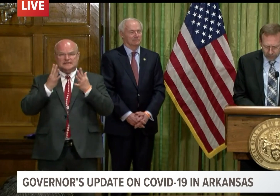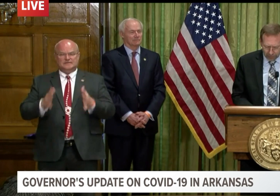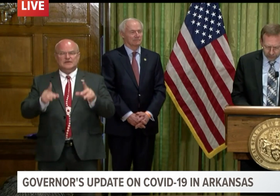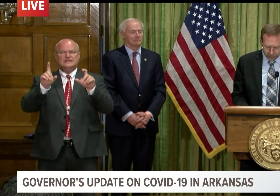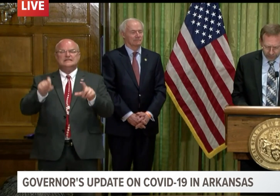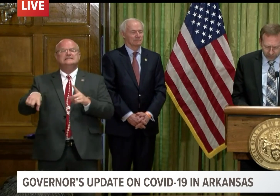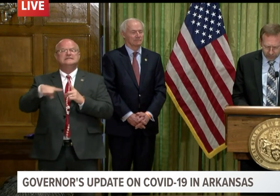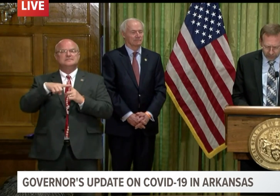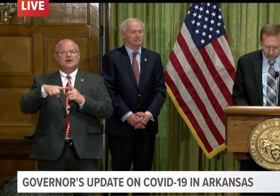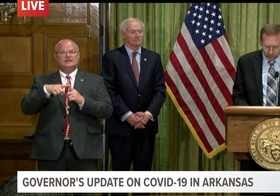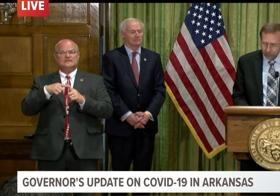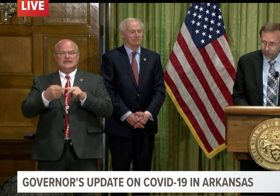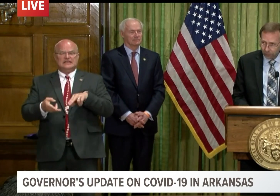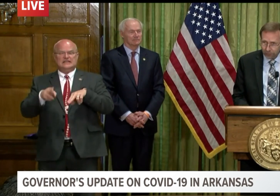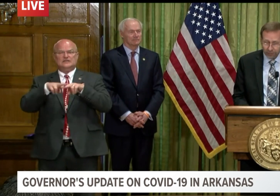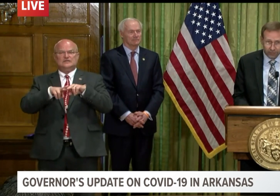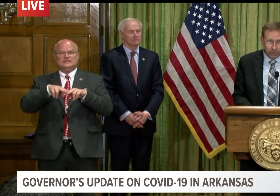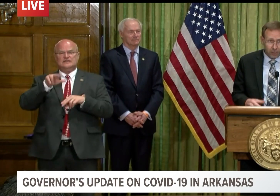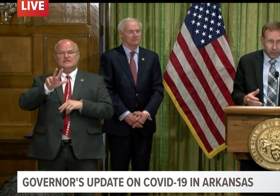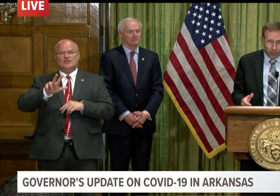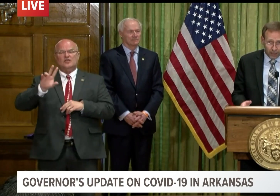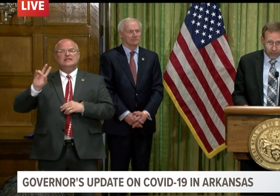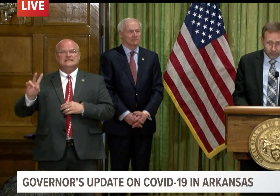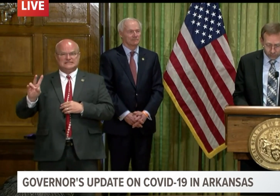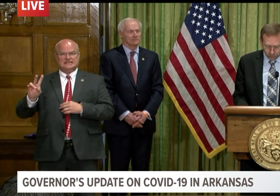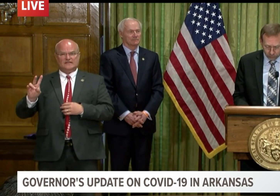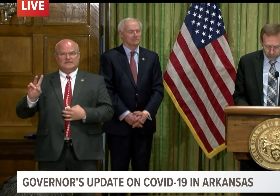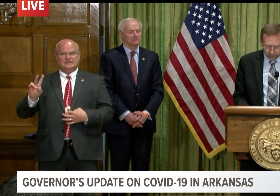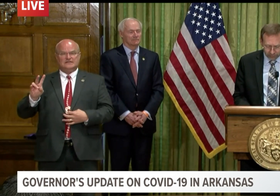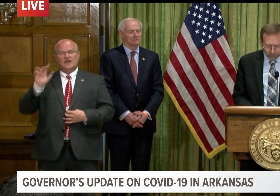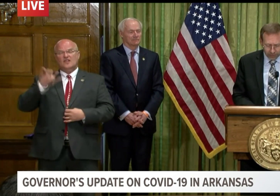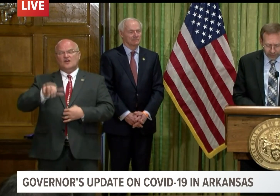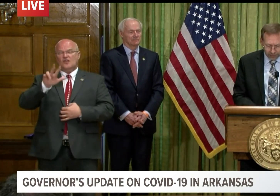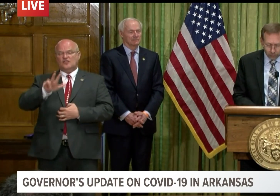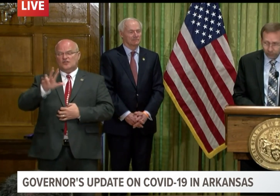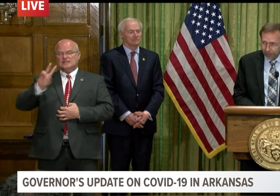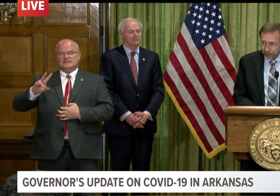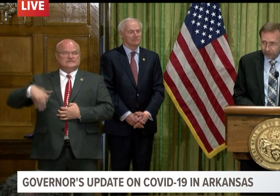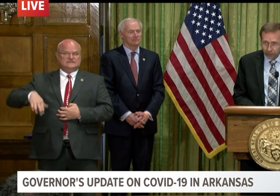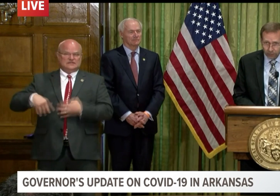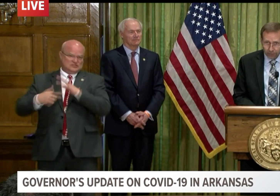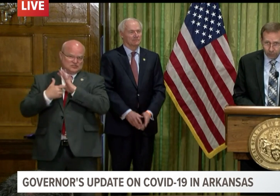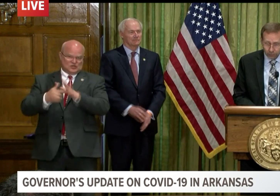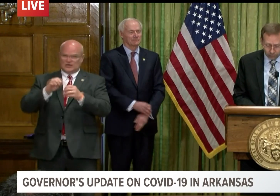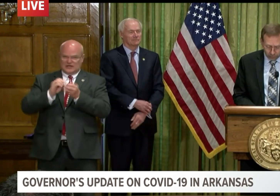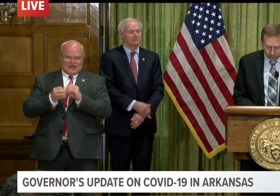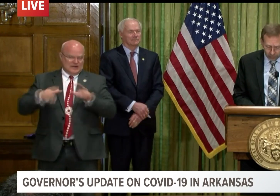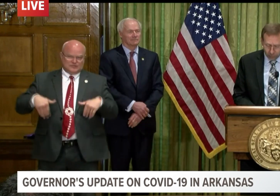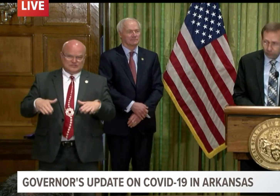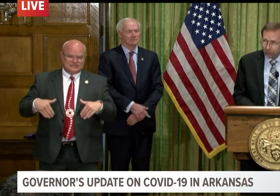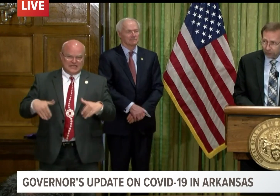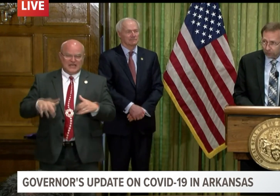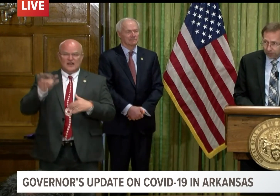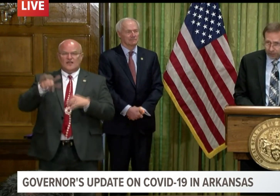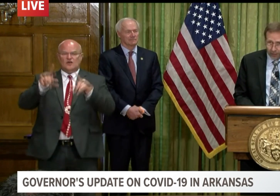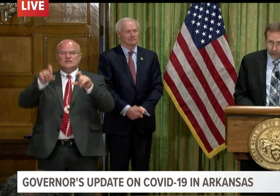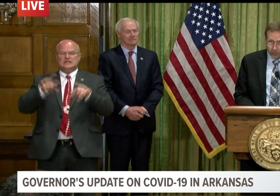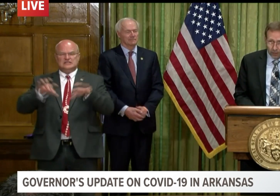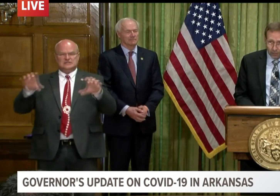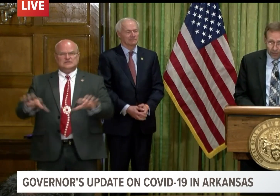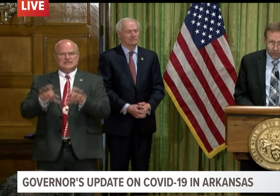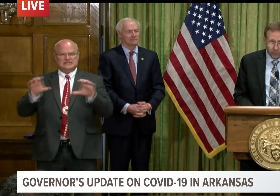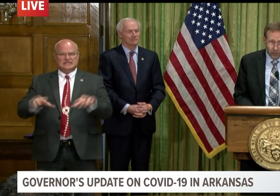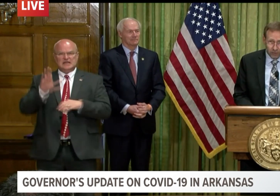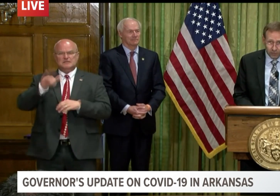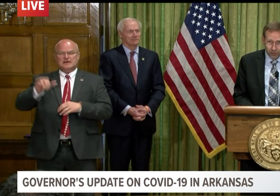have tested positive. That's an increase of 37. Those 37 are not yet reflected in our numbers. Those tests are being